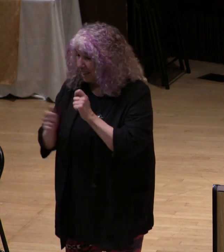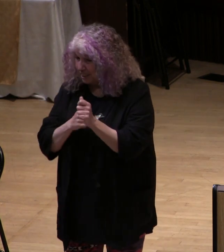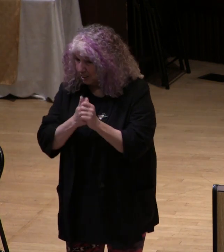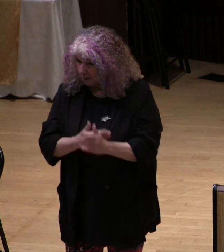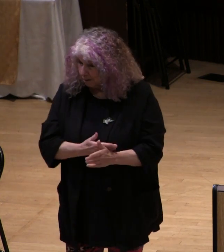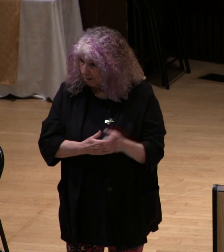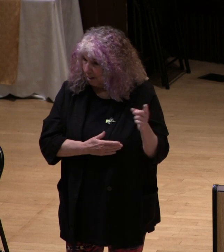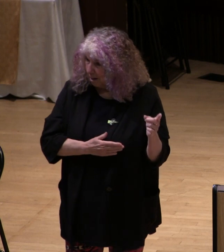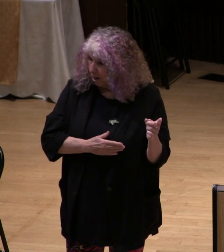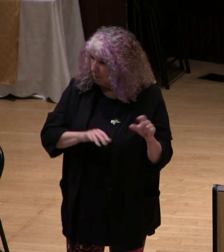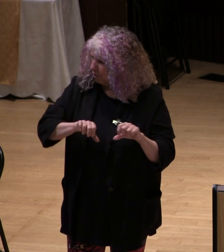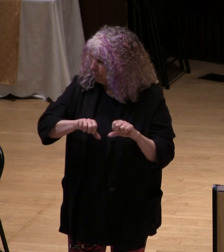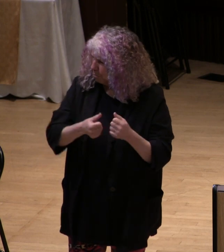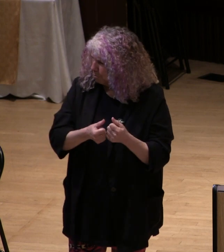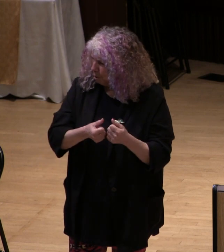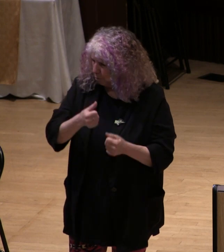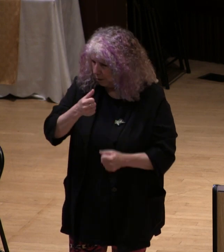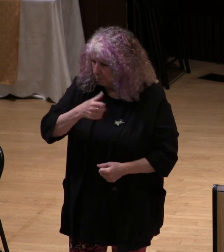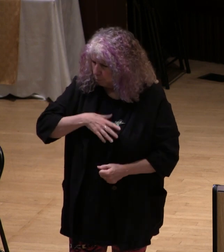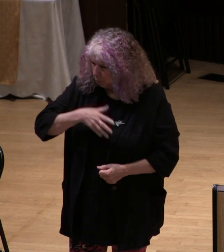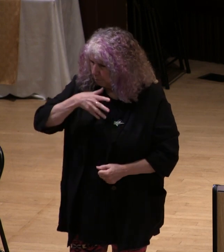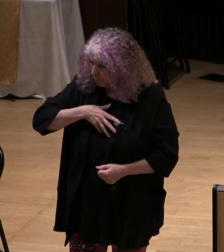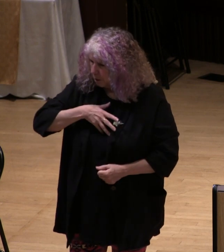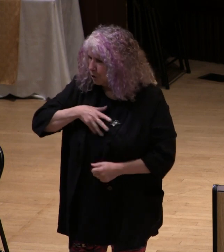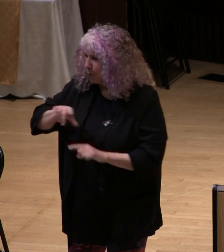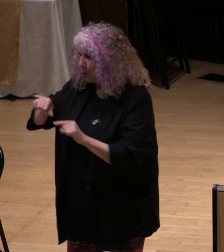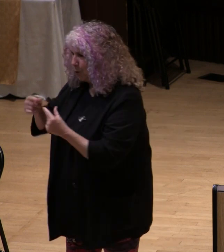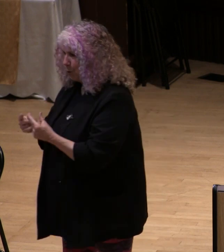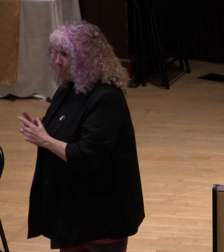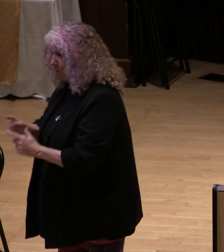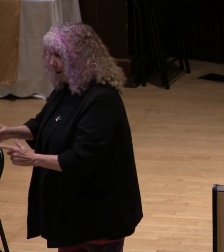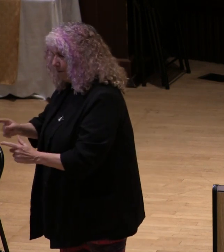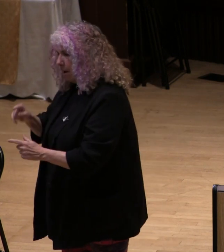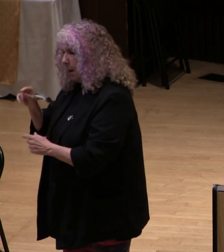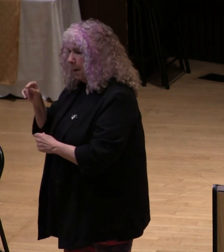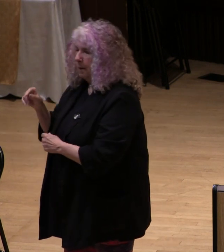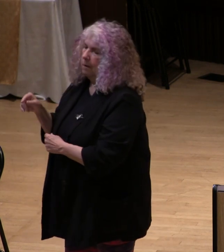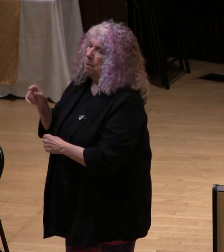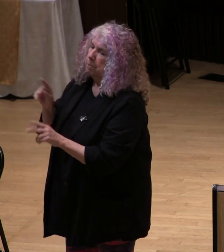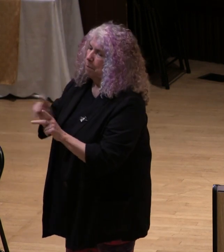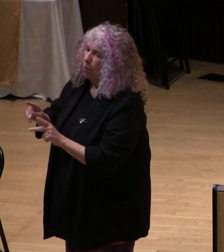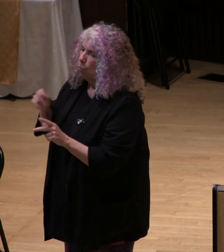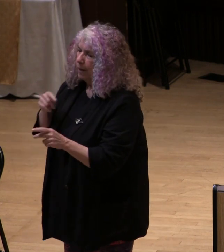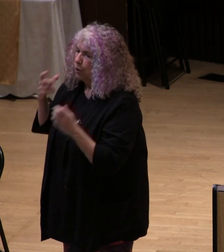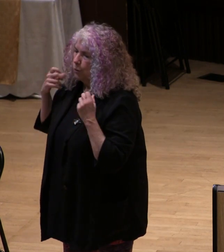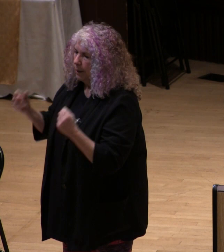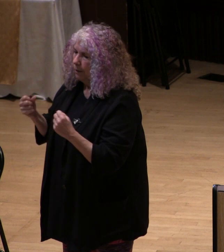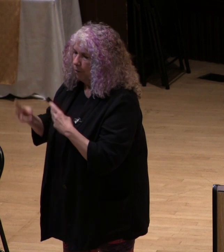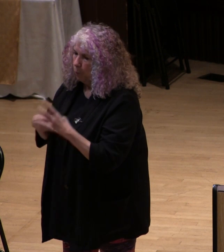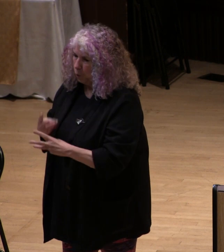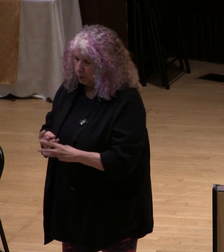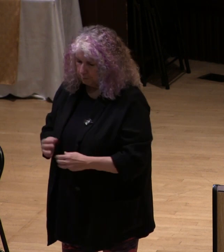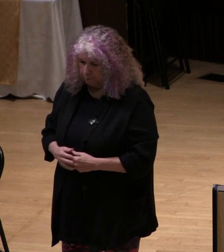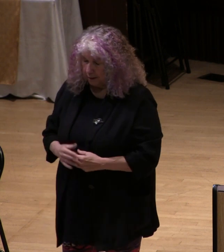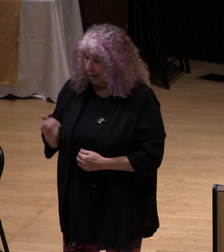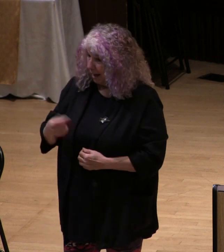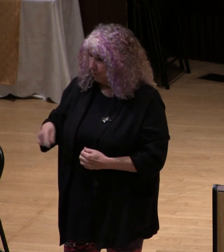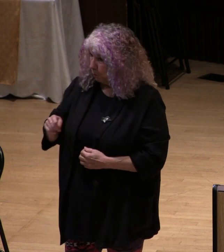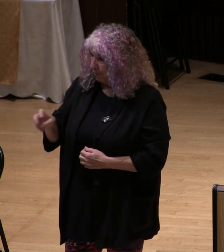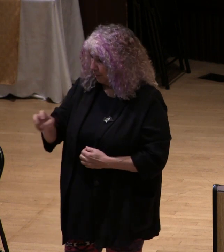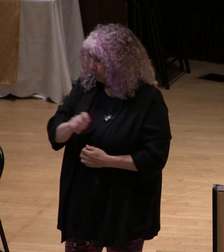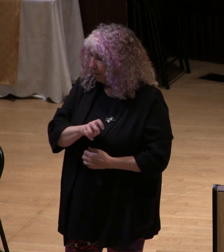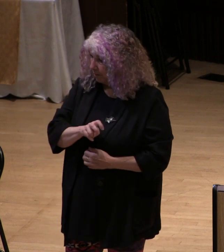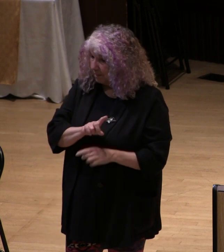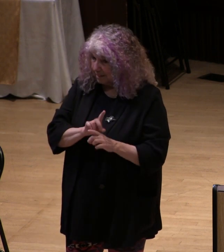a band of broken men and women to a group of daring missionaries ready to heal the world. Everywhere they